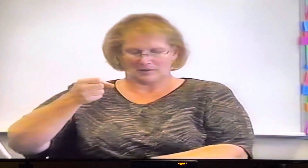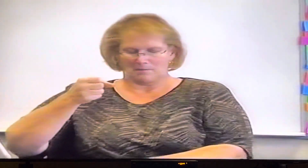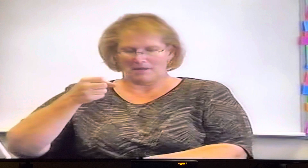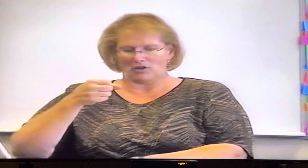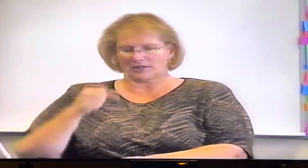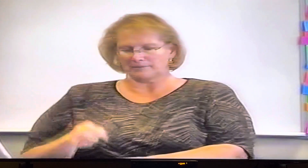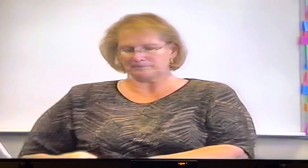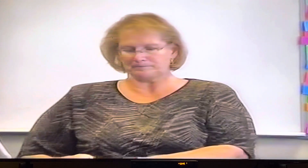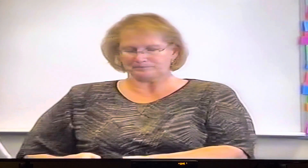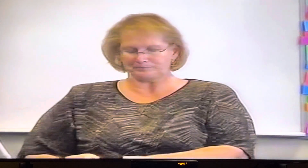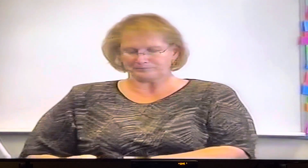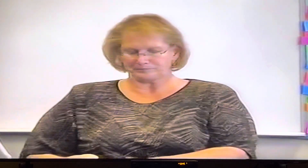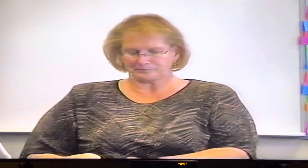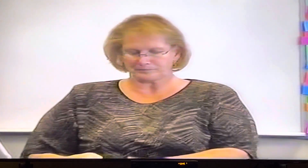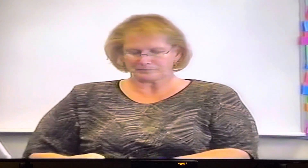milk.